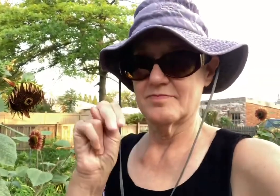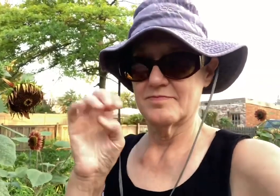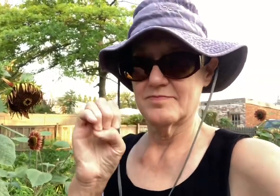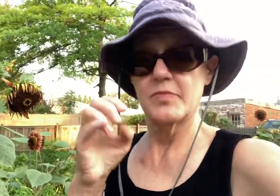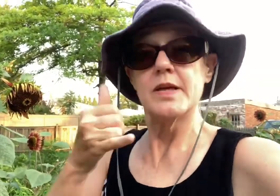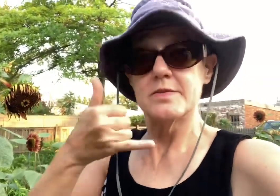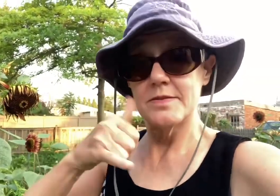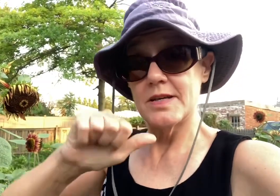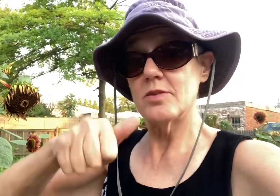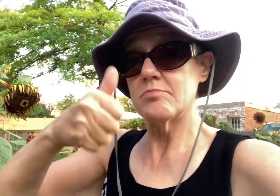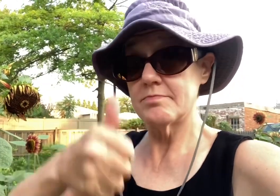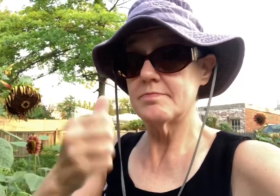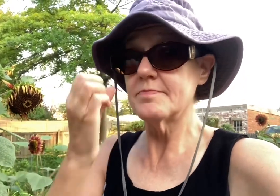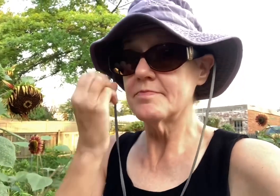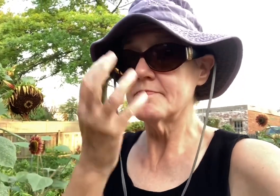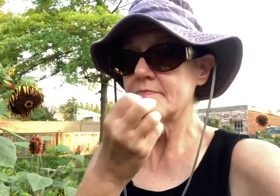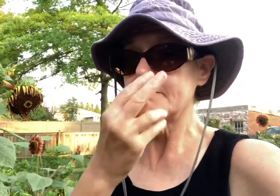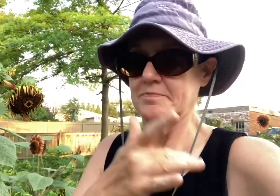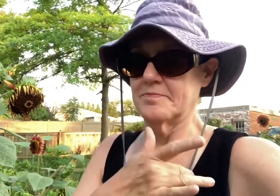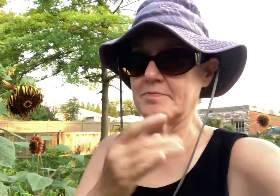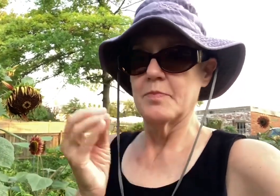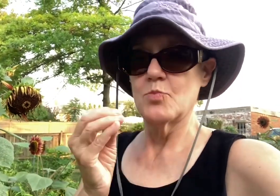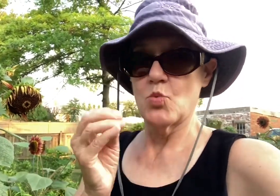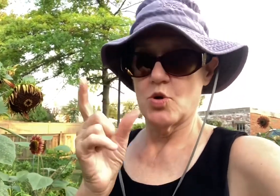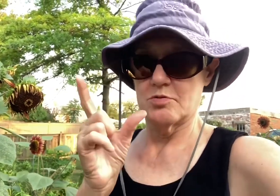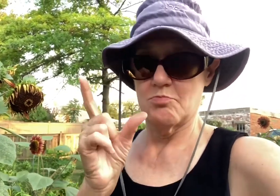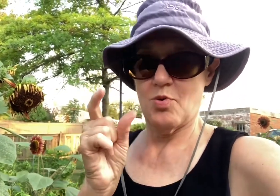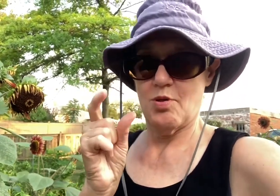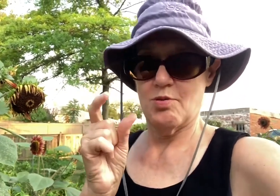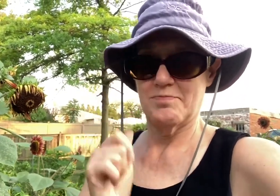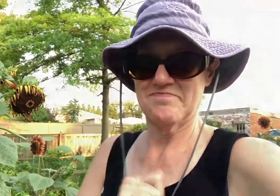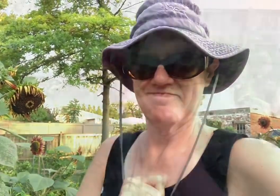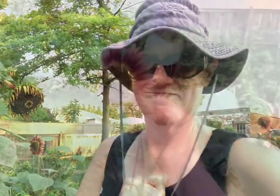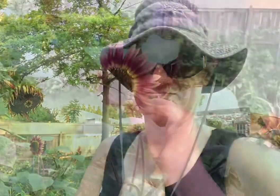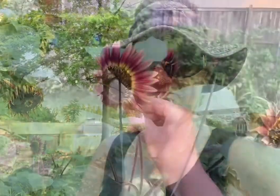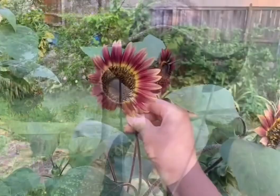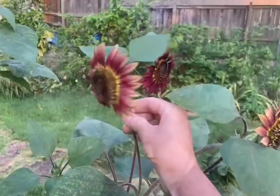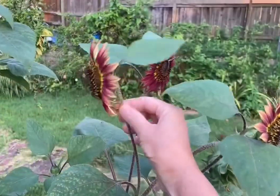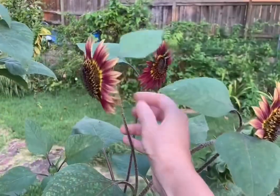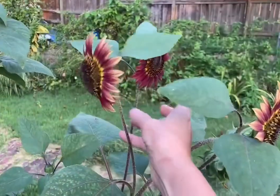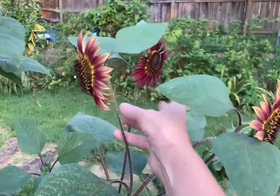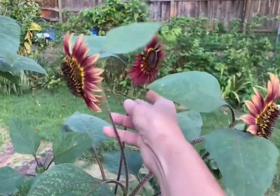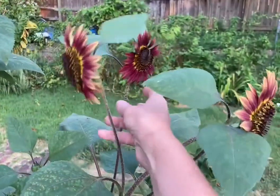Many of these flowers are done. Now it's still setting flowers, but they're much smaller.